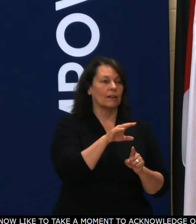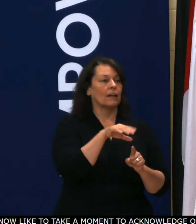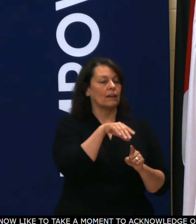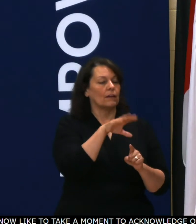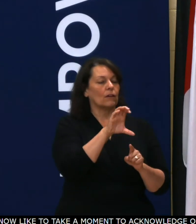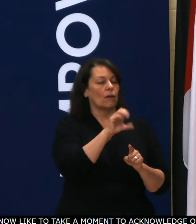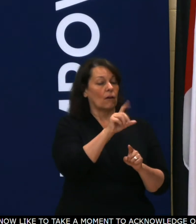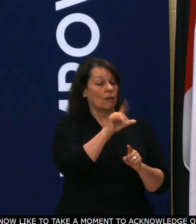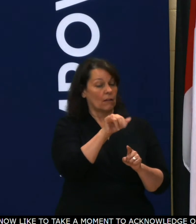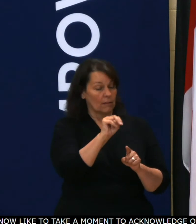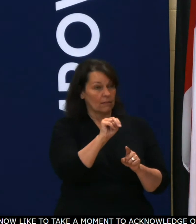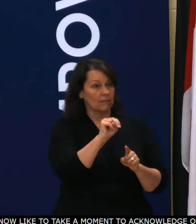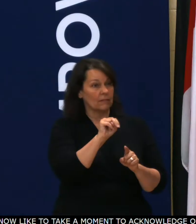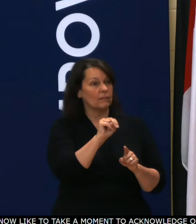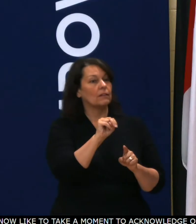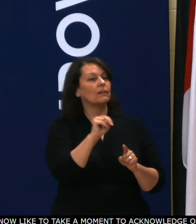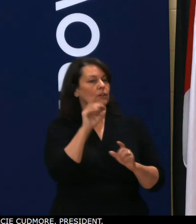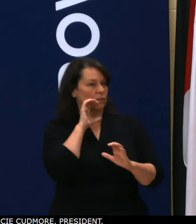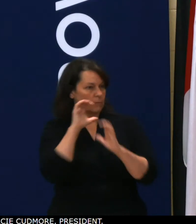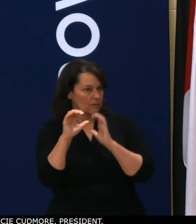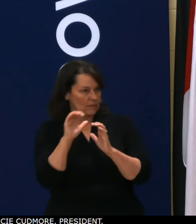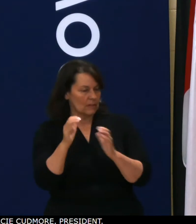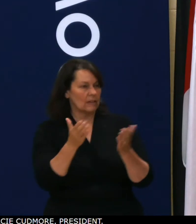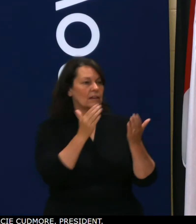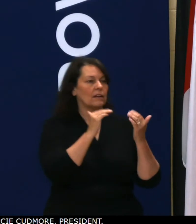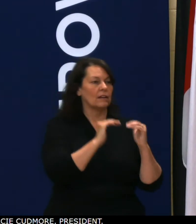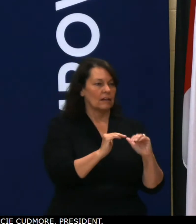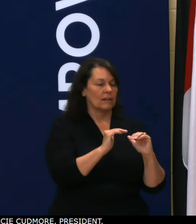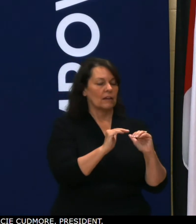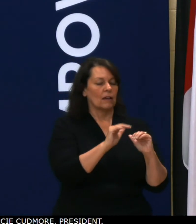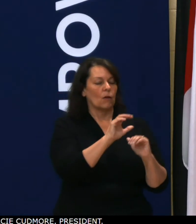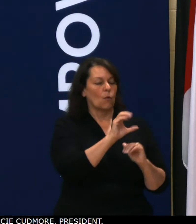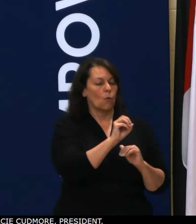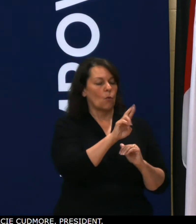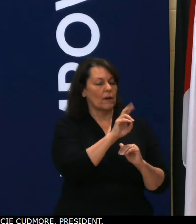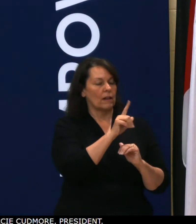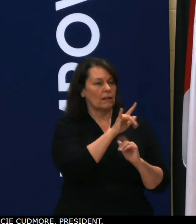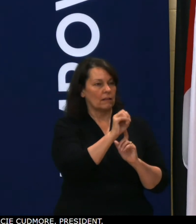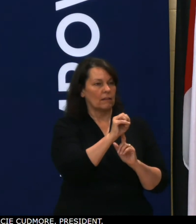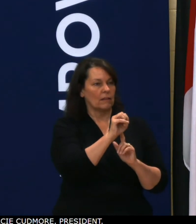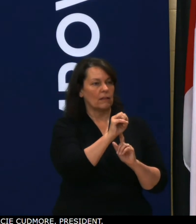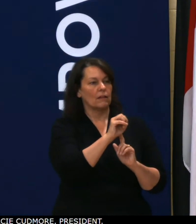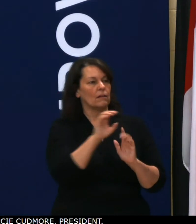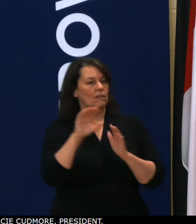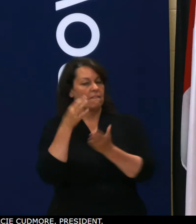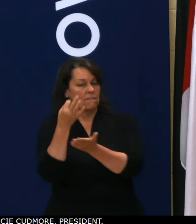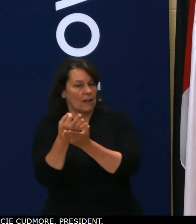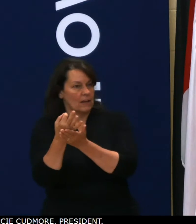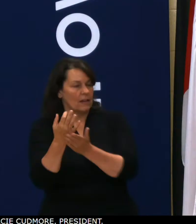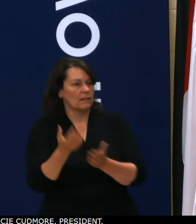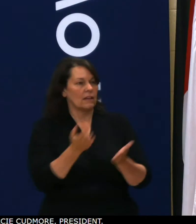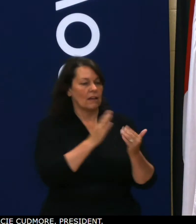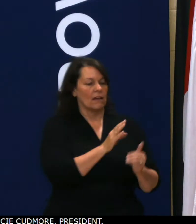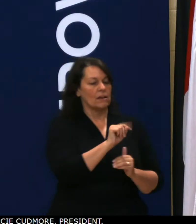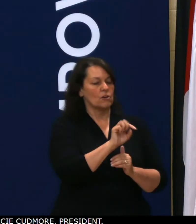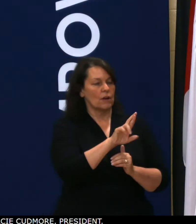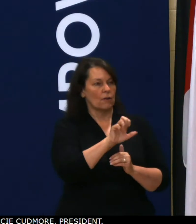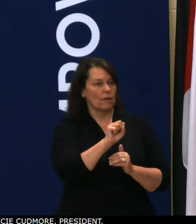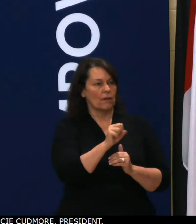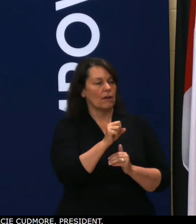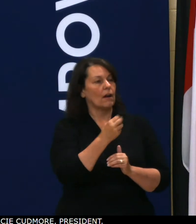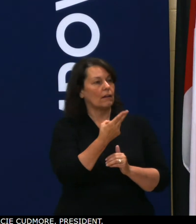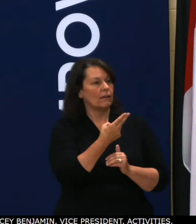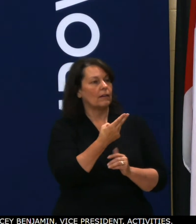Communications. Oriel Kavejeva, Vice President, Finance. And Tamara Rand, Vice